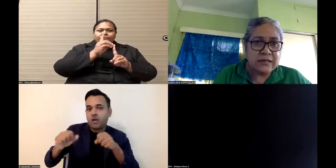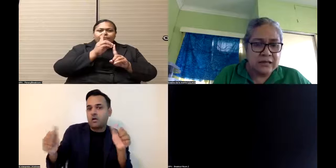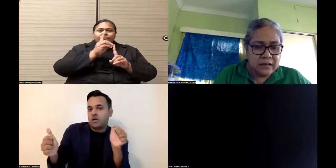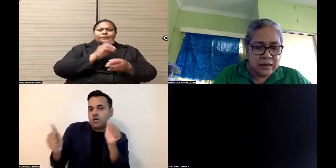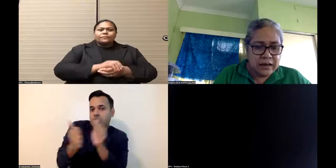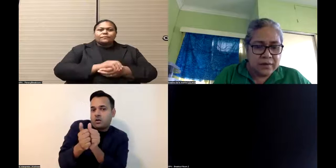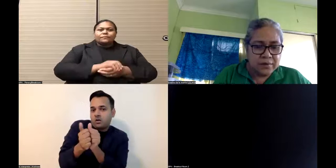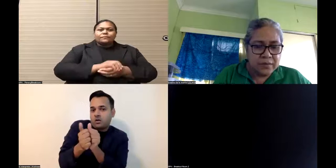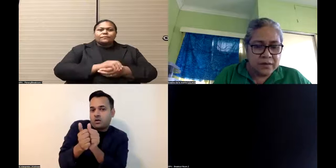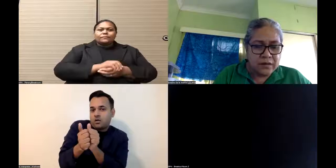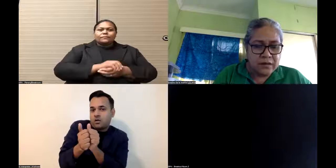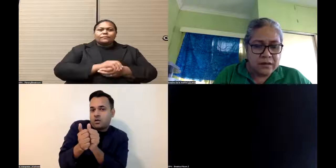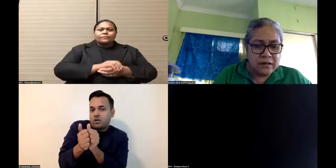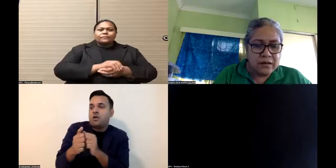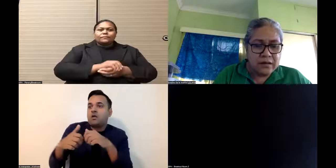states,